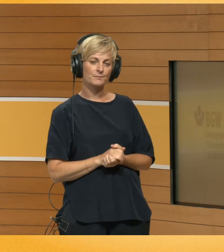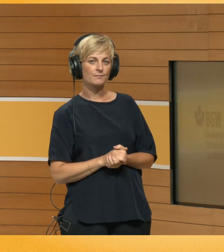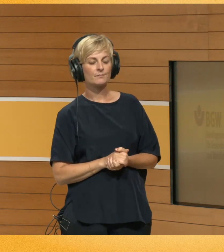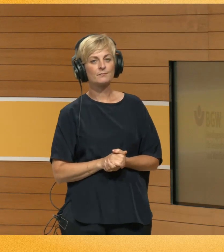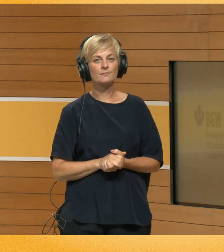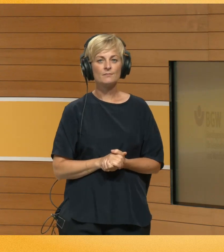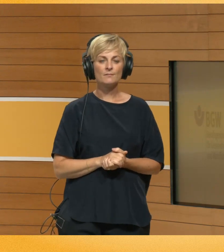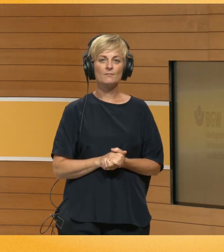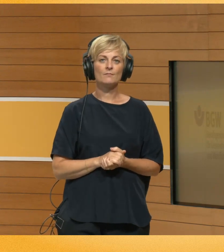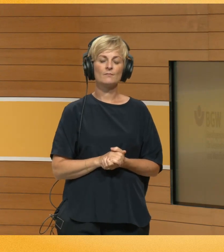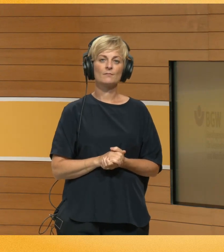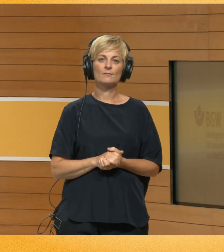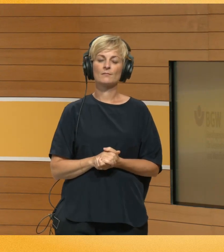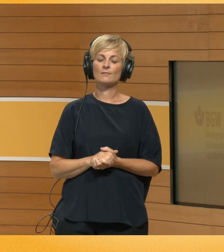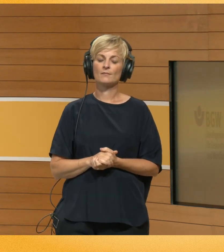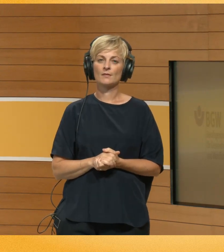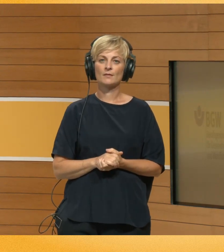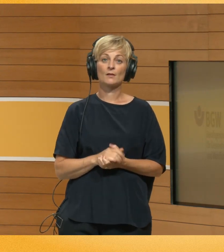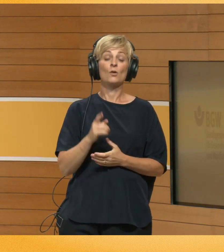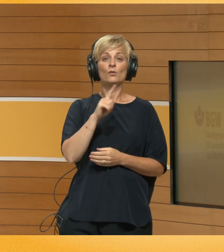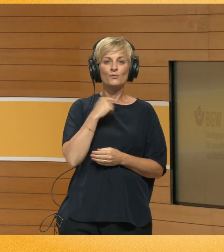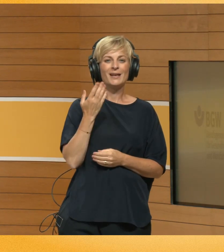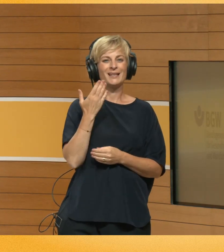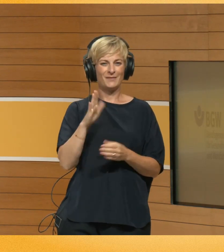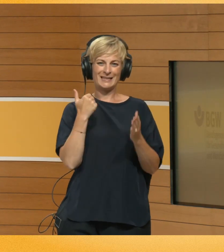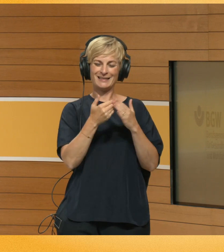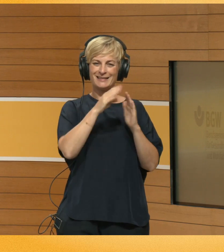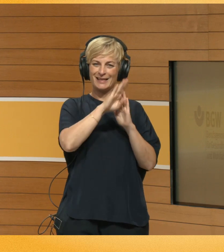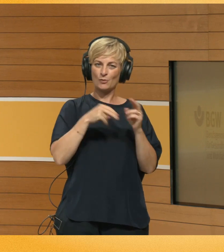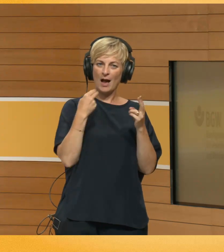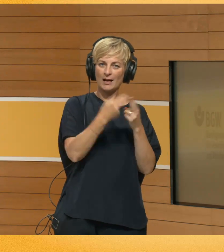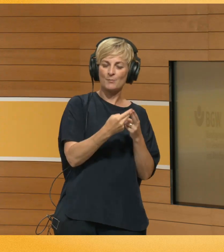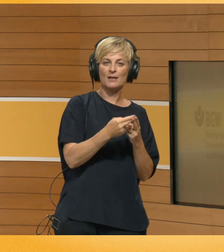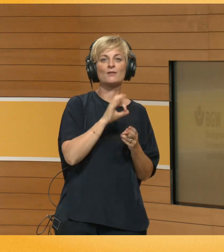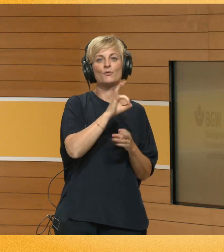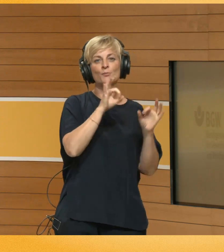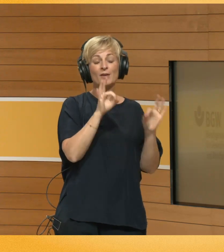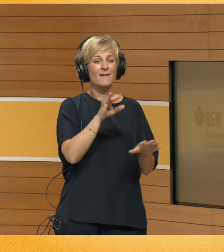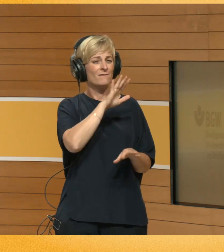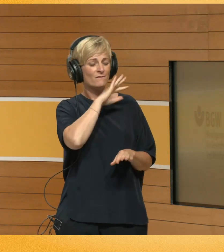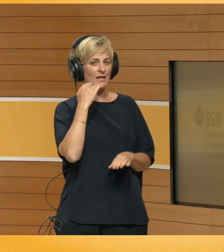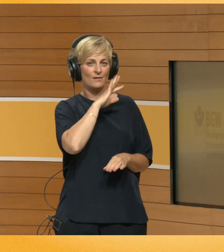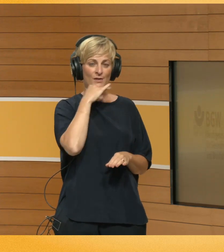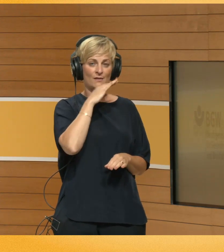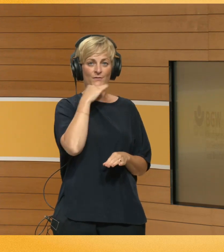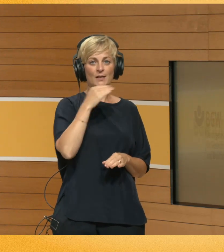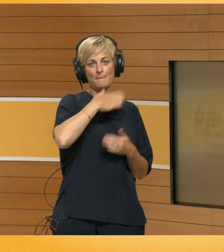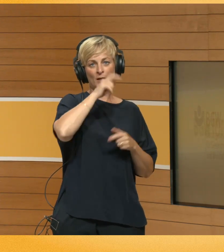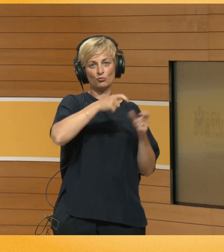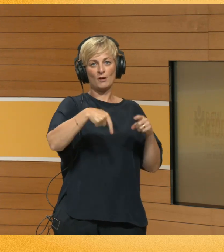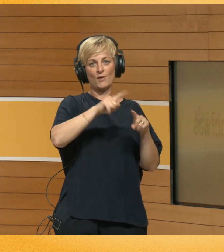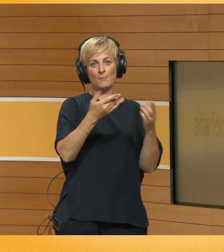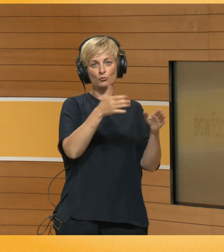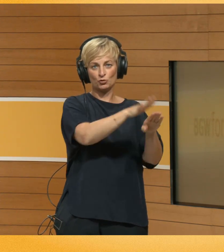know, are we storing them in lifts? Do we have floor lifts? We have ceiling lifts. But the most critical point is the